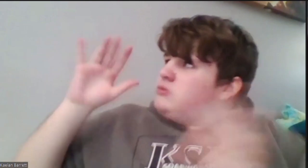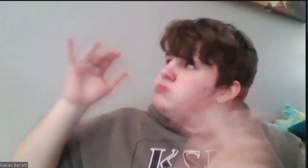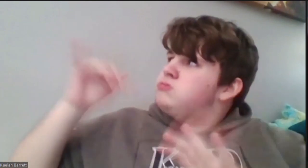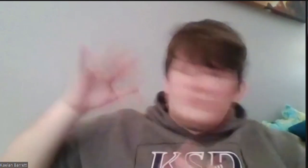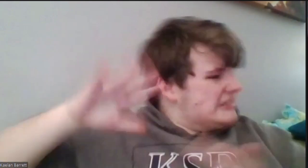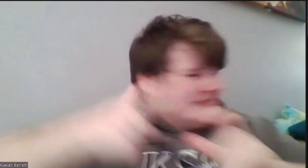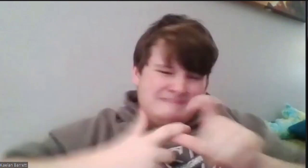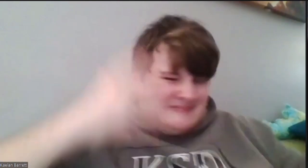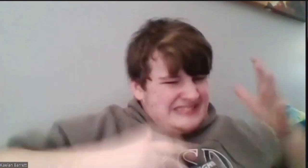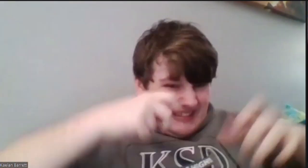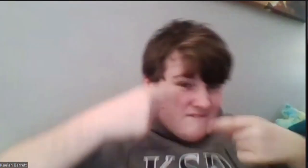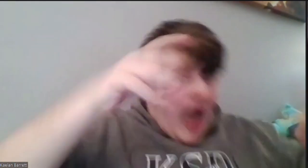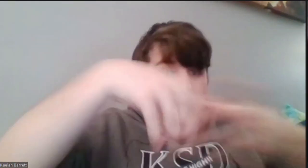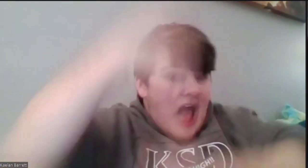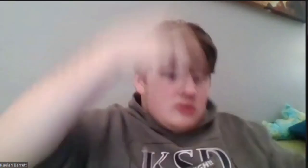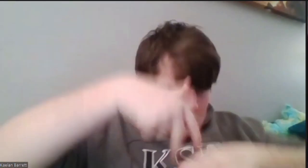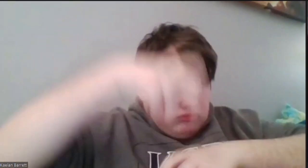"No, I don't want this. This isn't what I need."